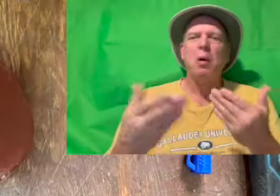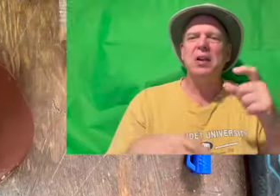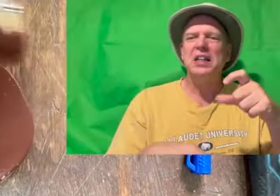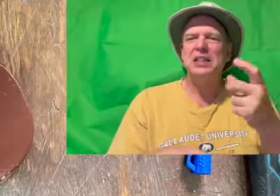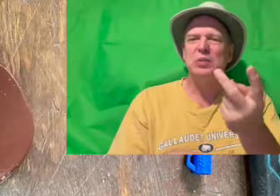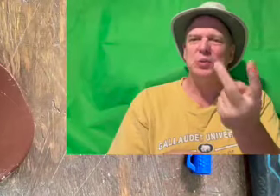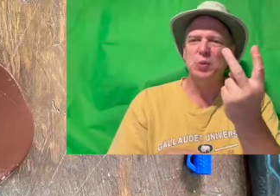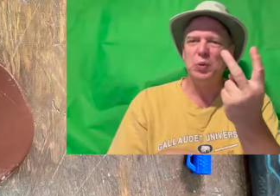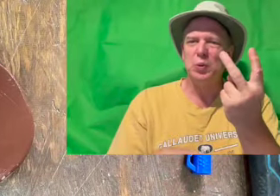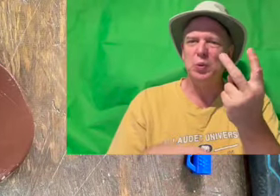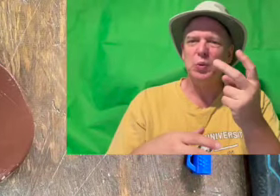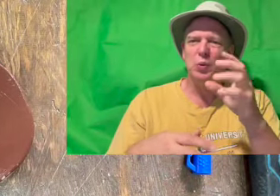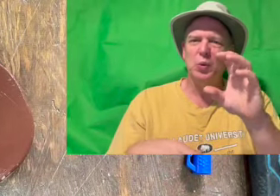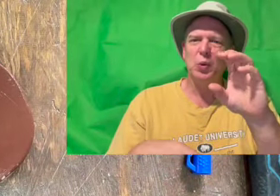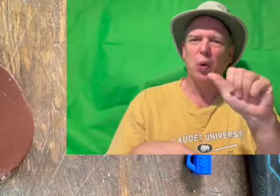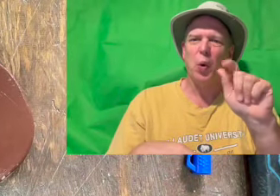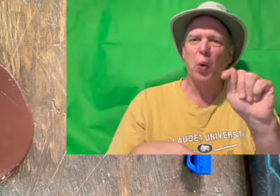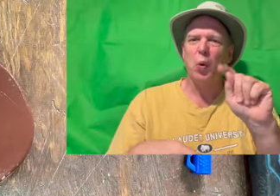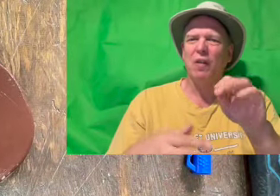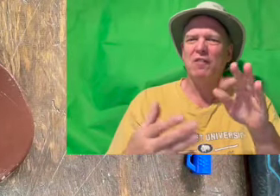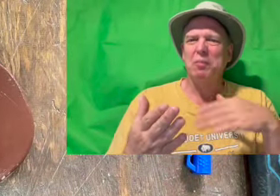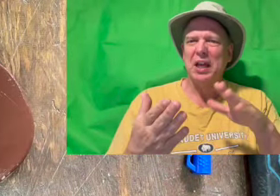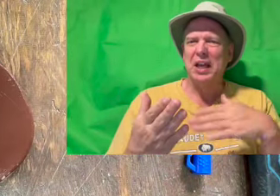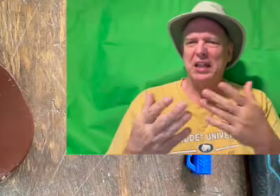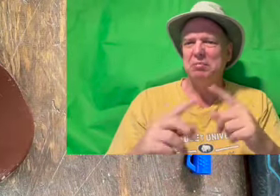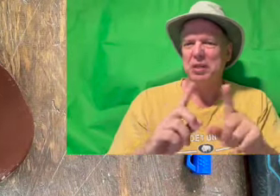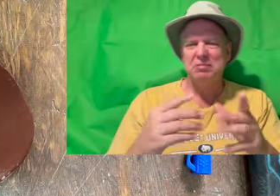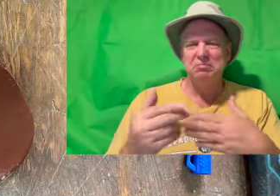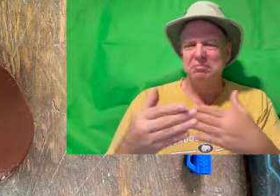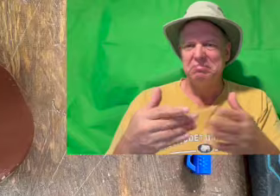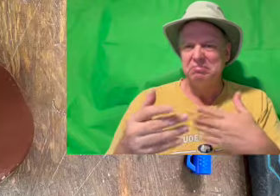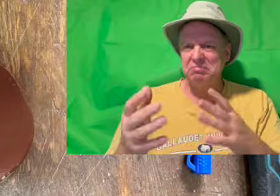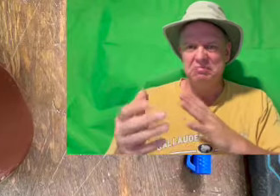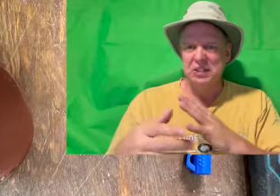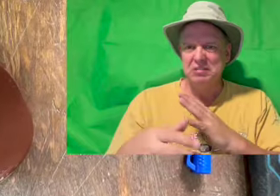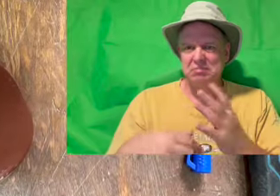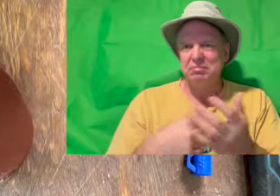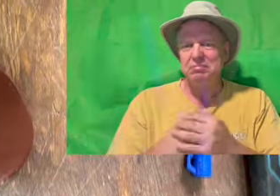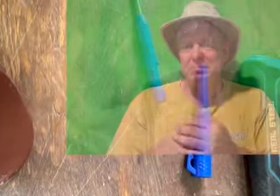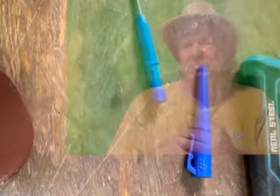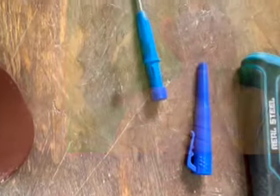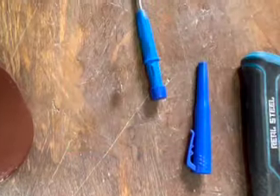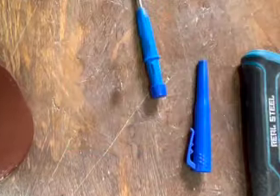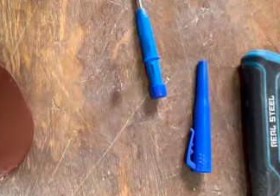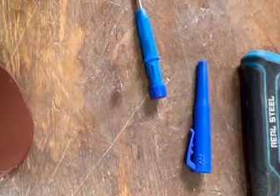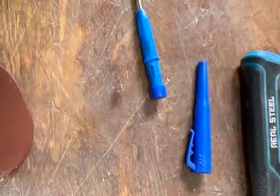Probably gonna need 2 coats of this stuff, but whatever.